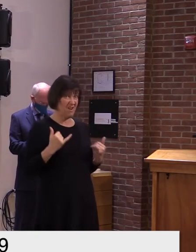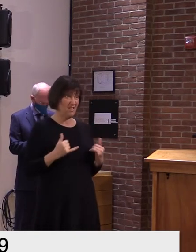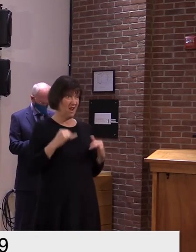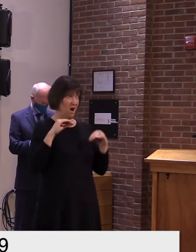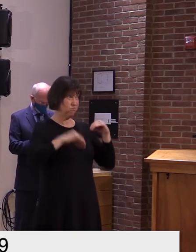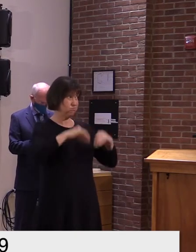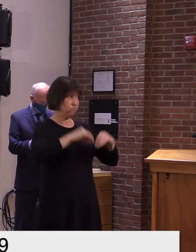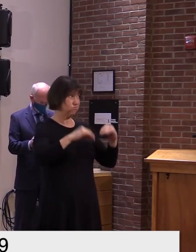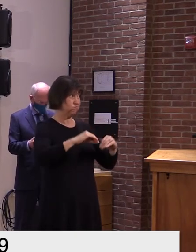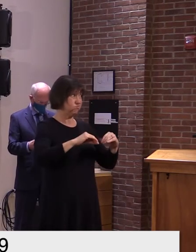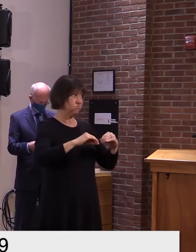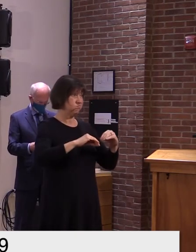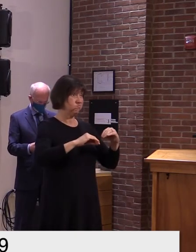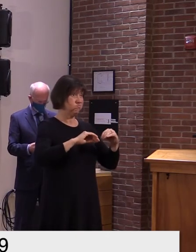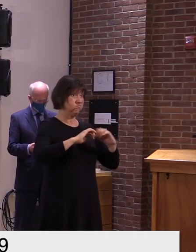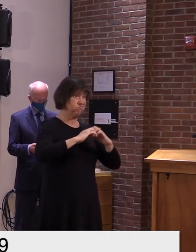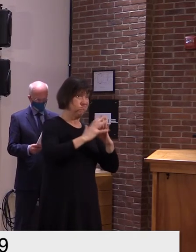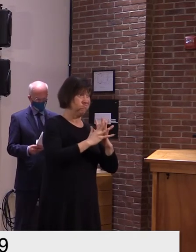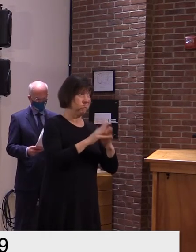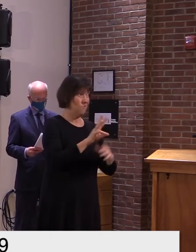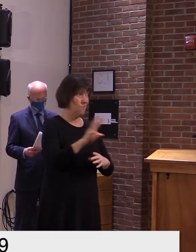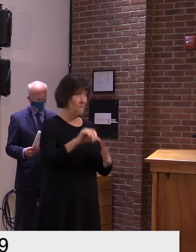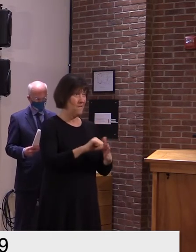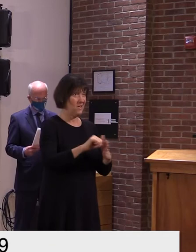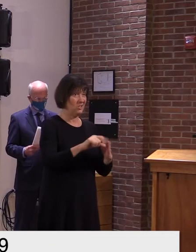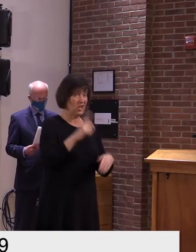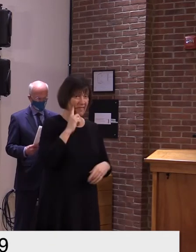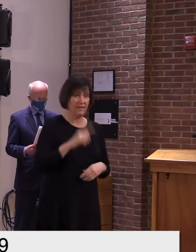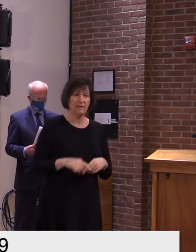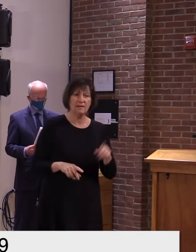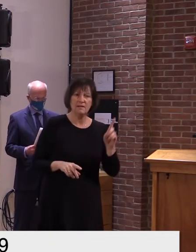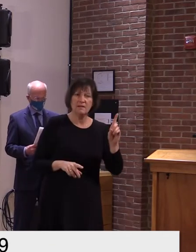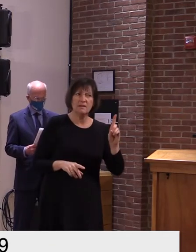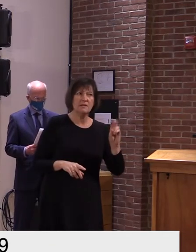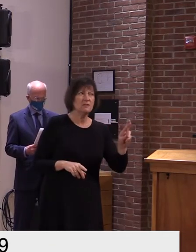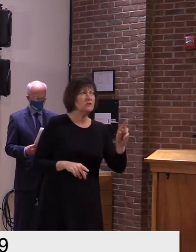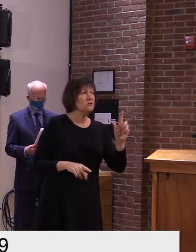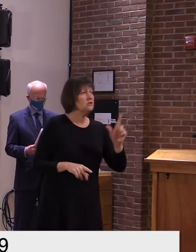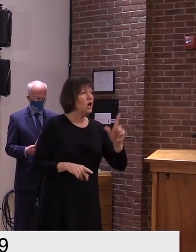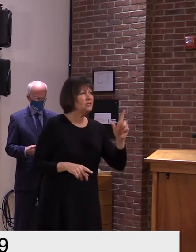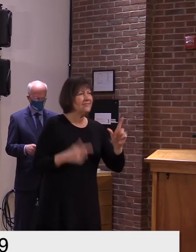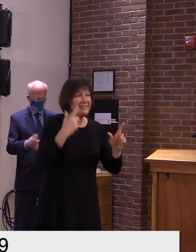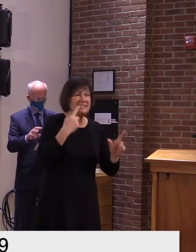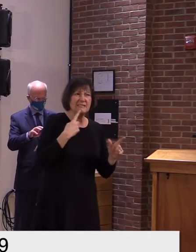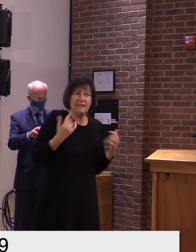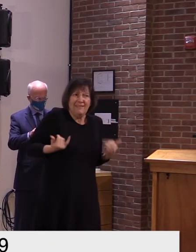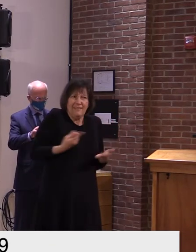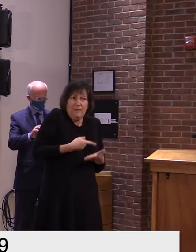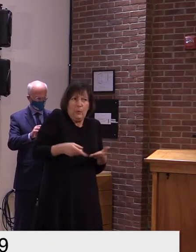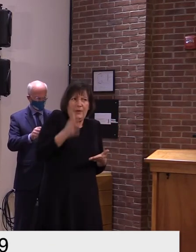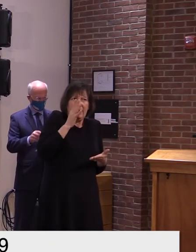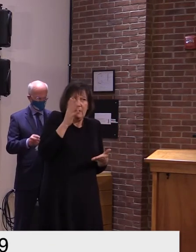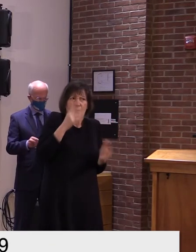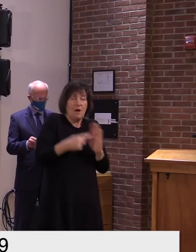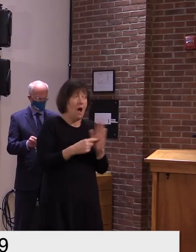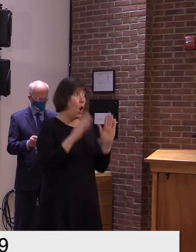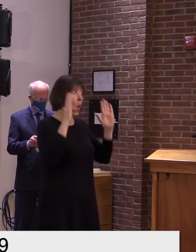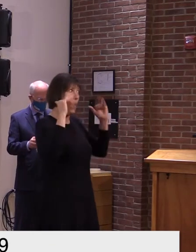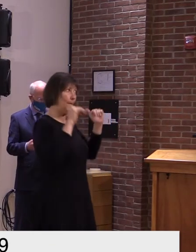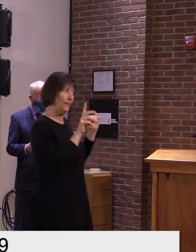if Dr. Levine or Secretary Smith. I think Dr. Levine just answered that it was going to be this week, up this week.